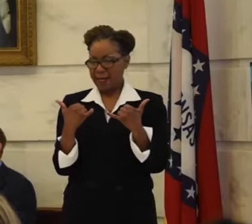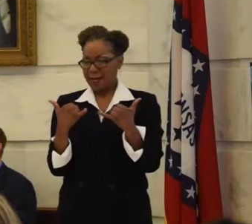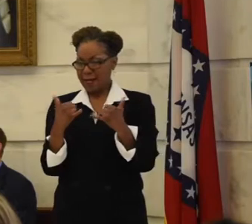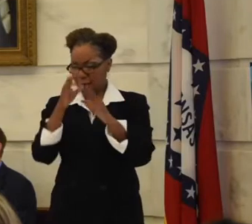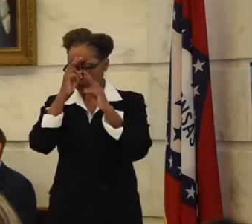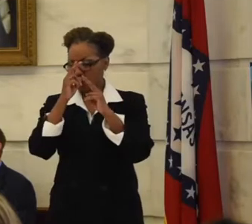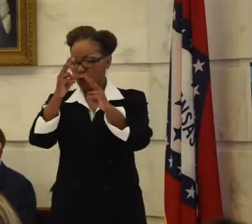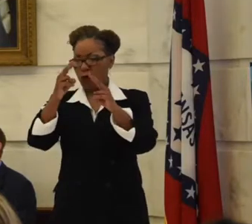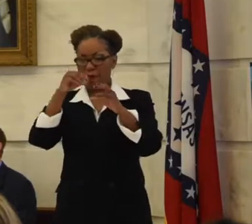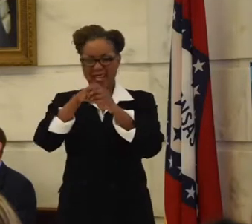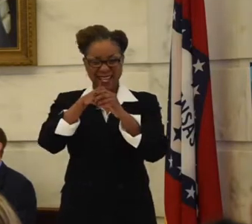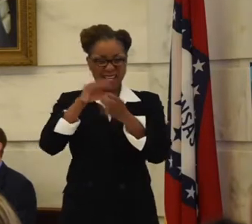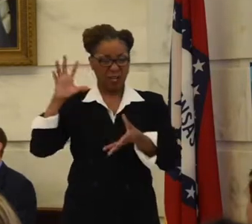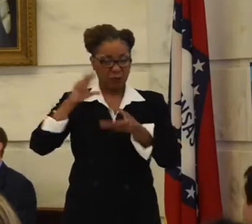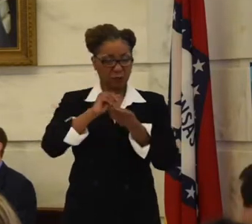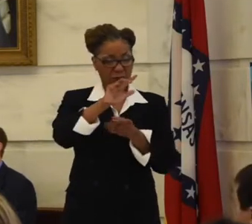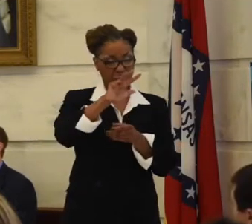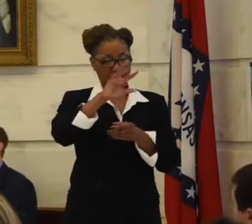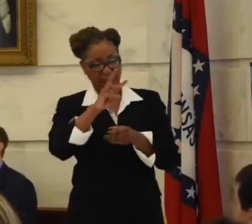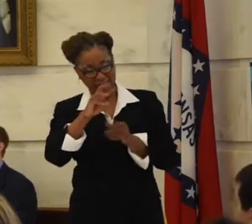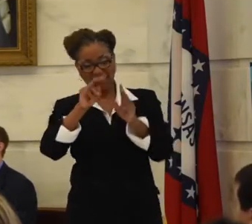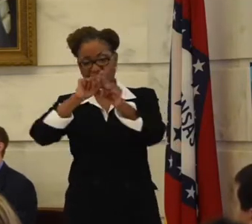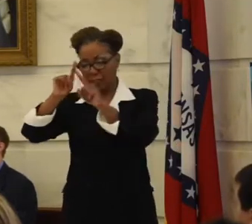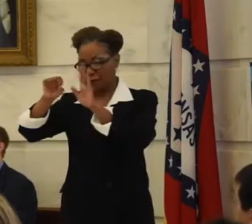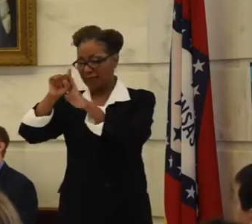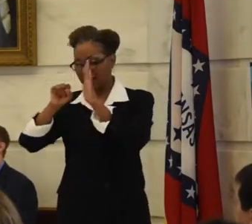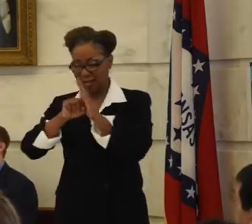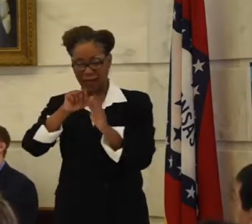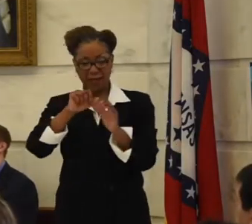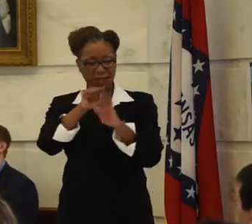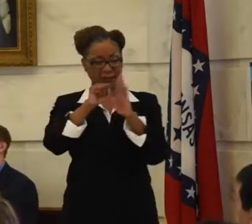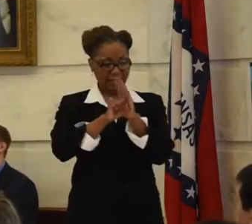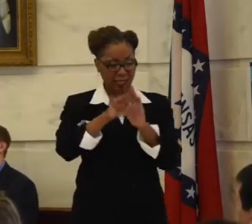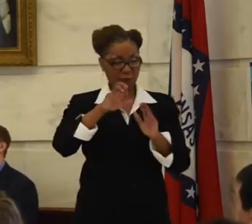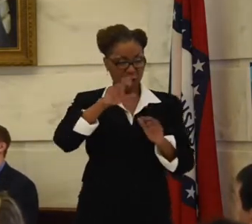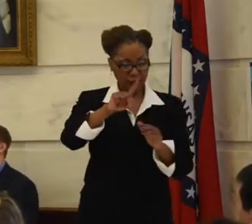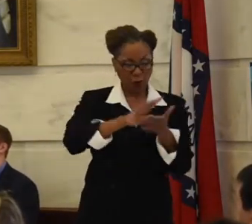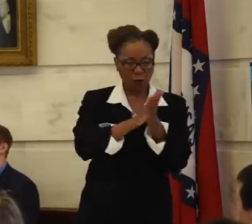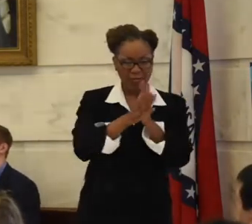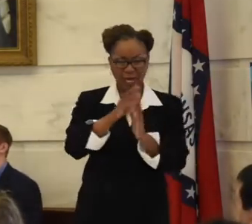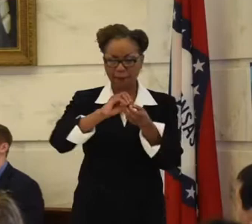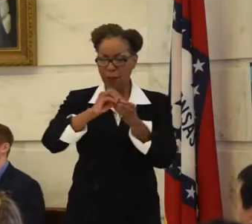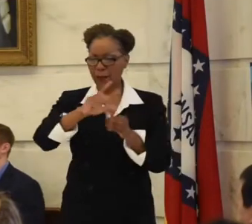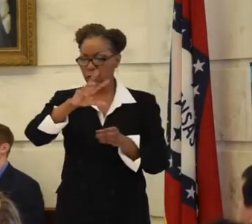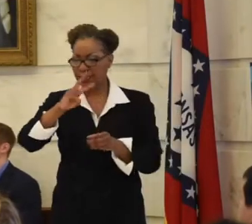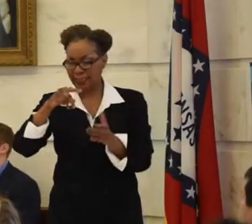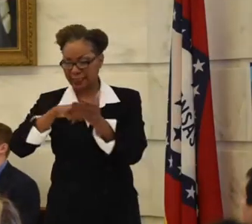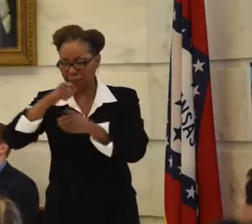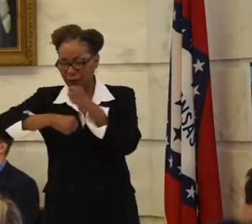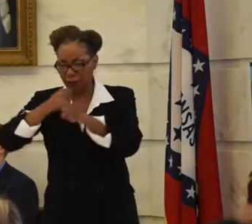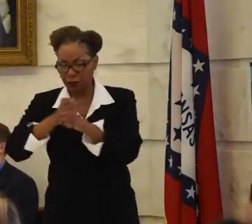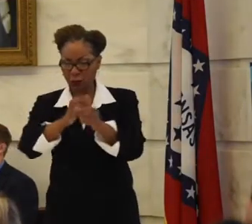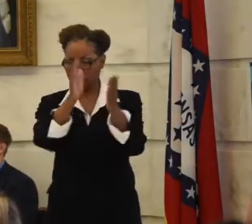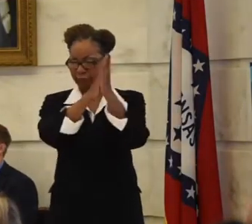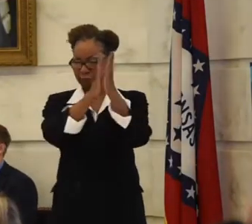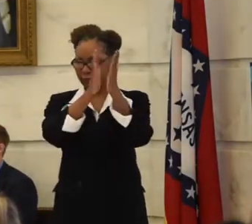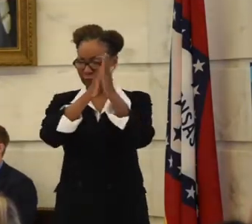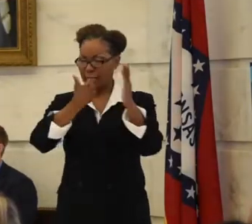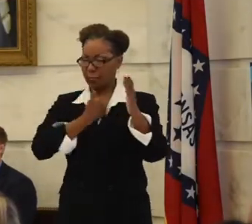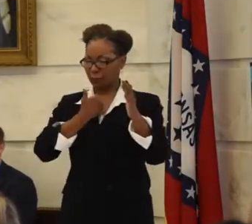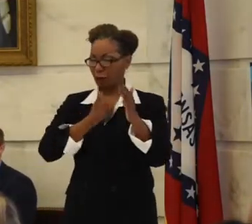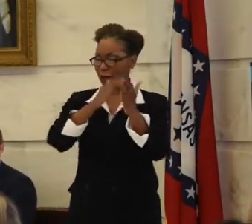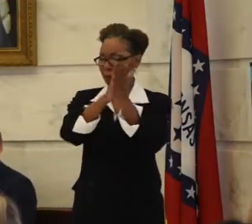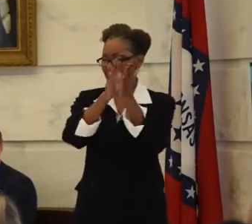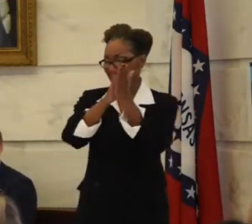of 36 different states. But the state of Arkansas became number 36 this year, so let's give ourselves a